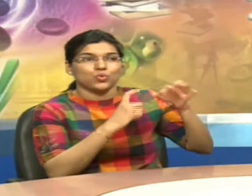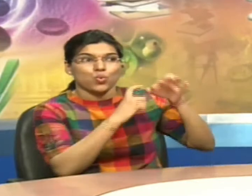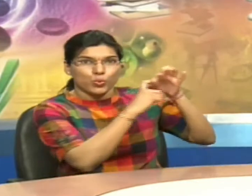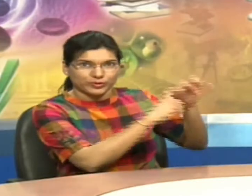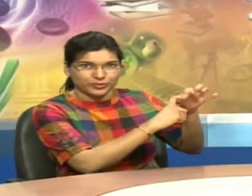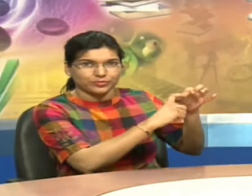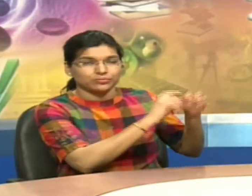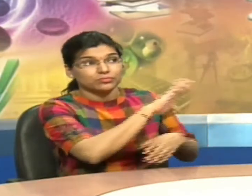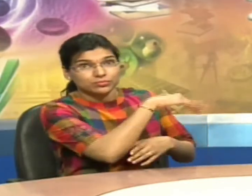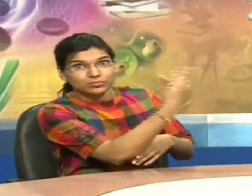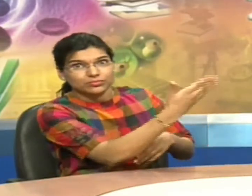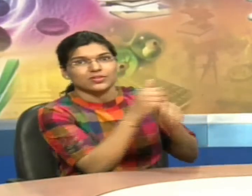As you can see in the table,